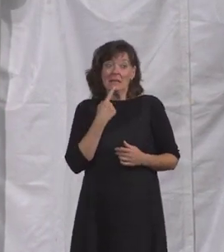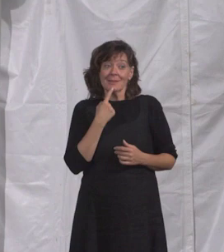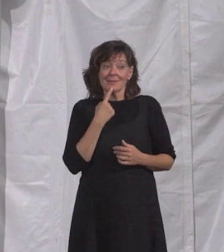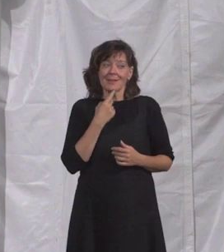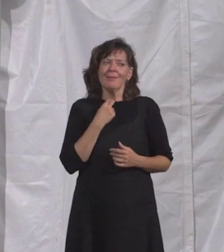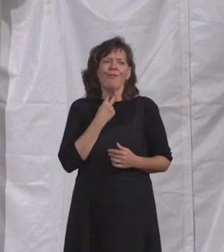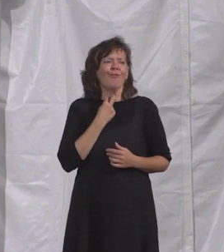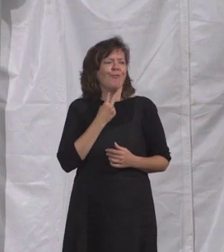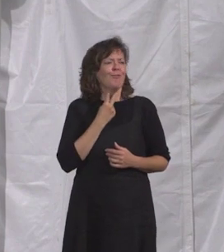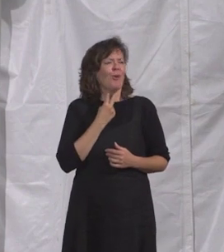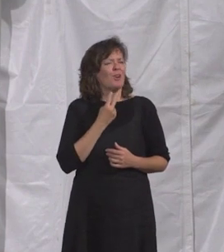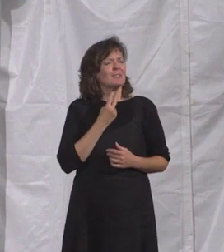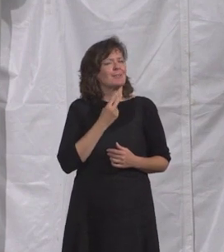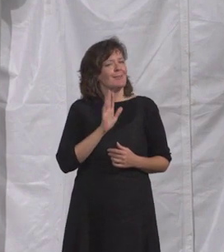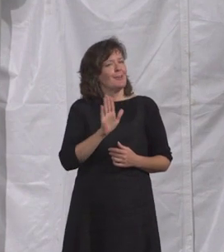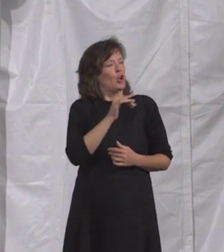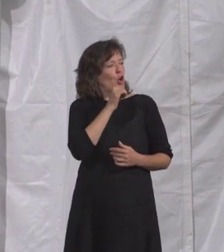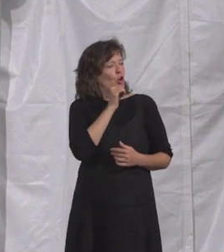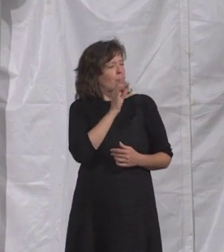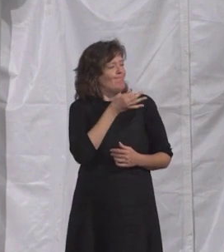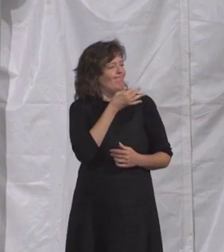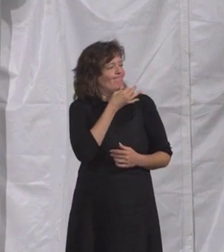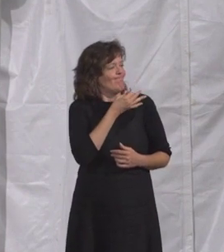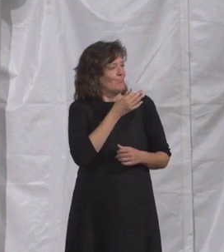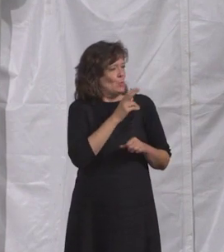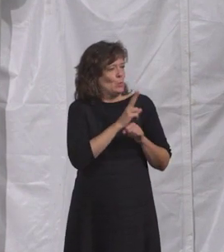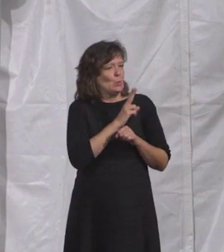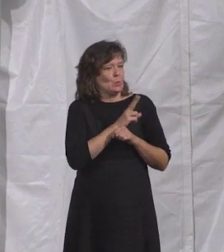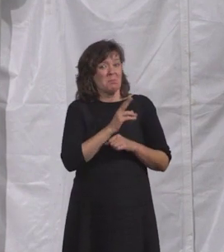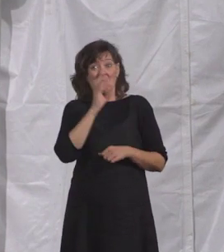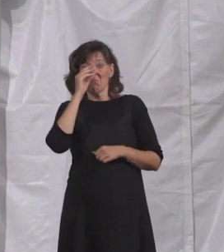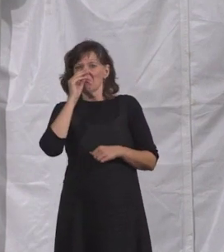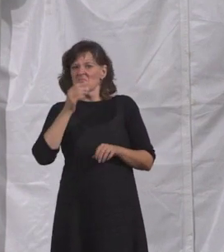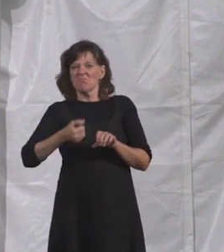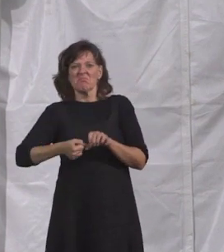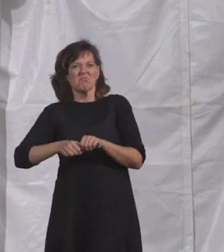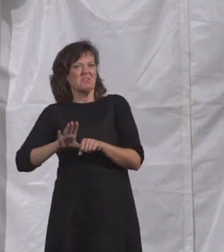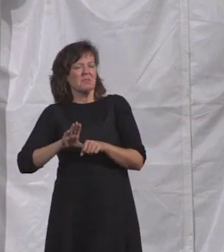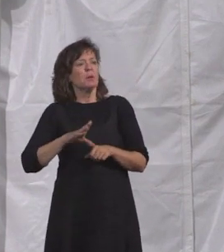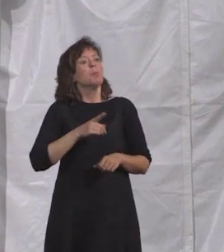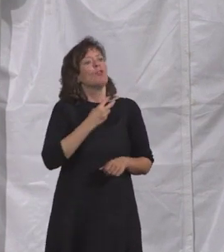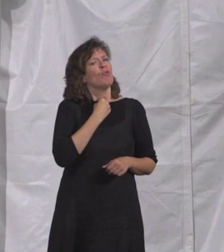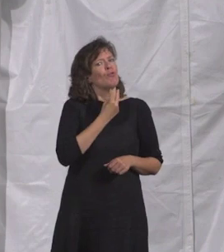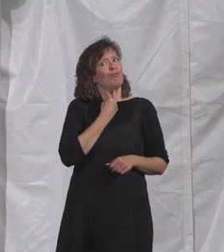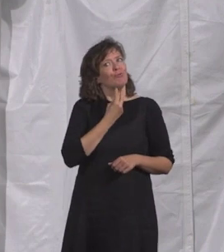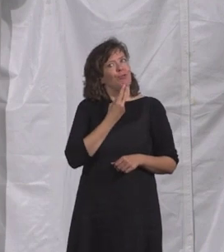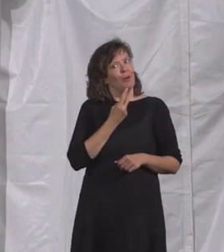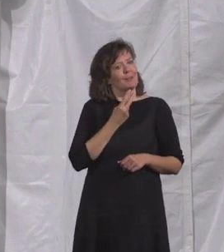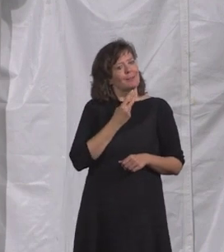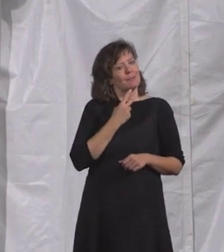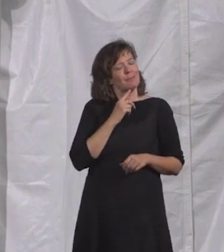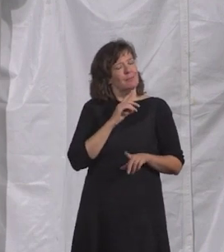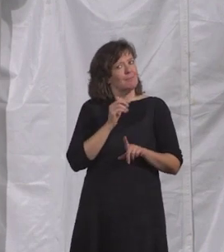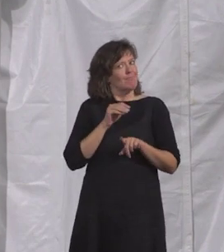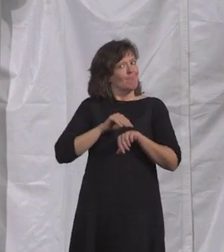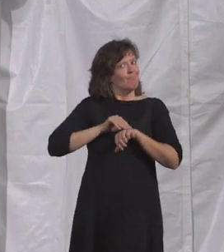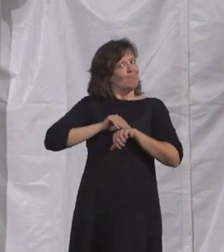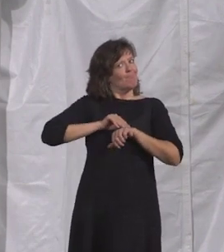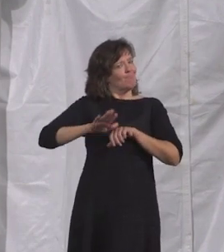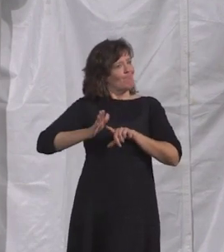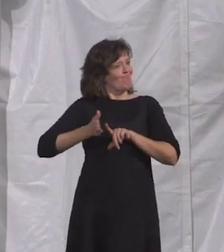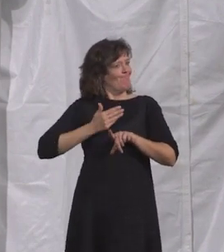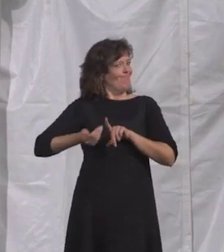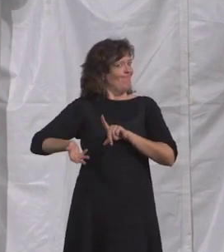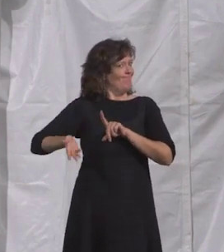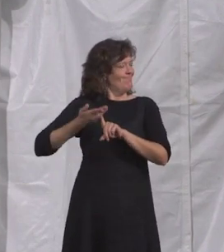girls can use, and it's a tone of voice that girls can use that can make boys do anything, and I'm looking at some of you young ladies in